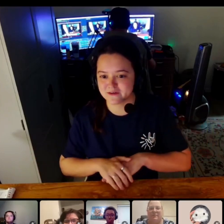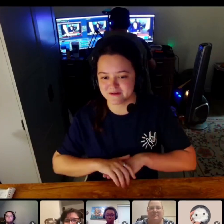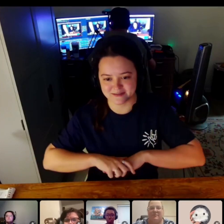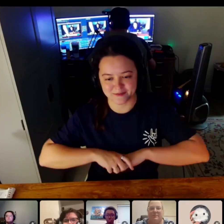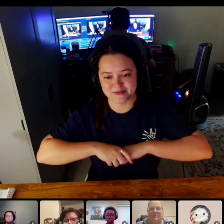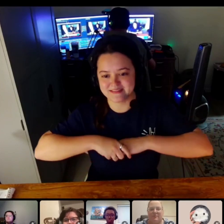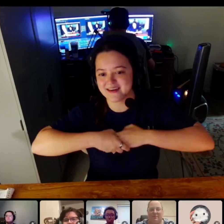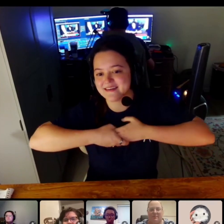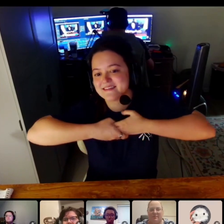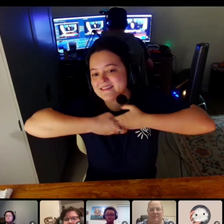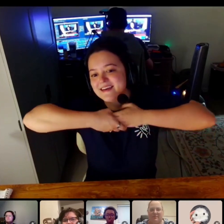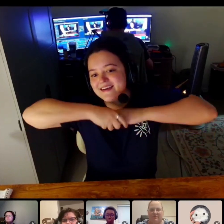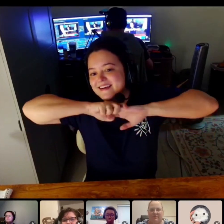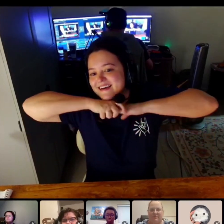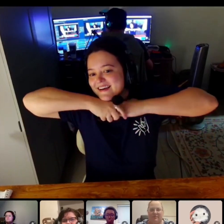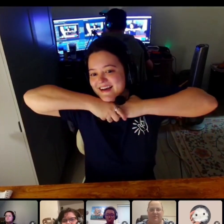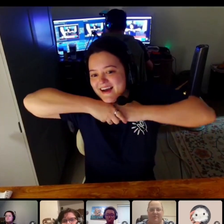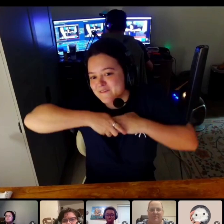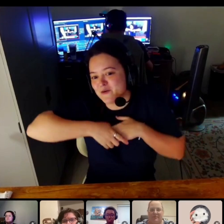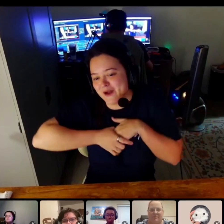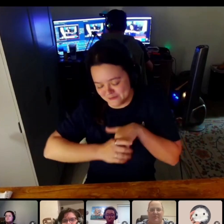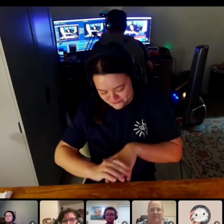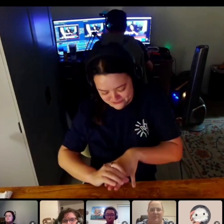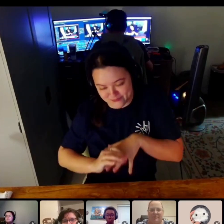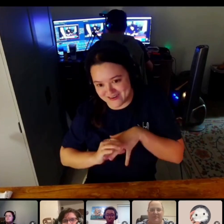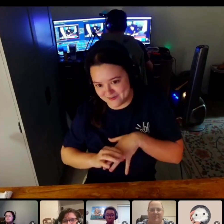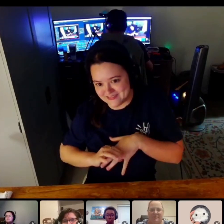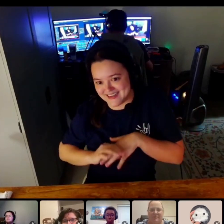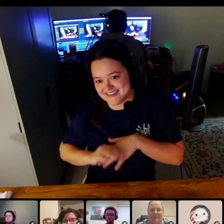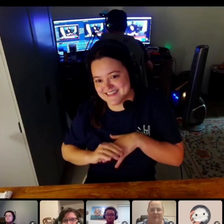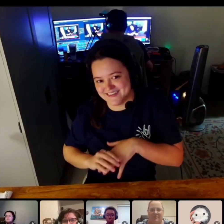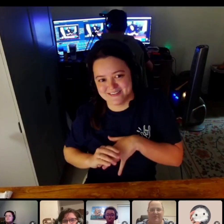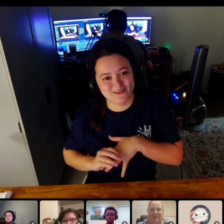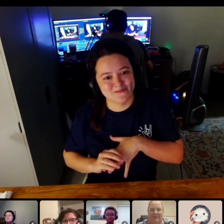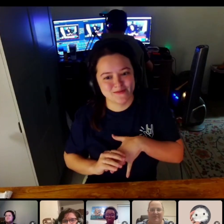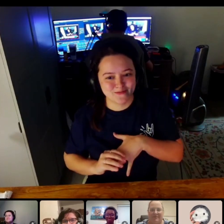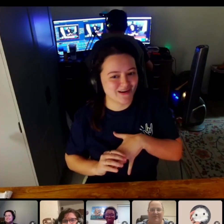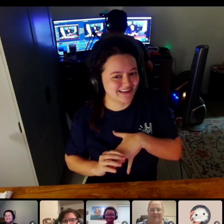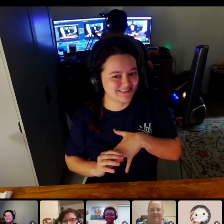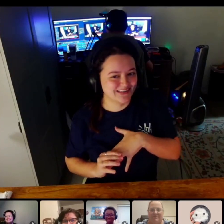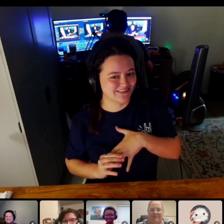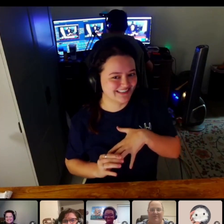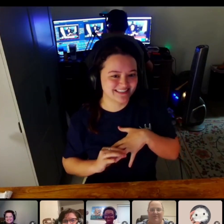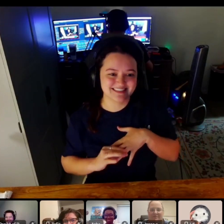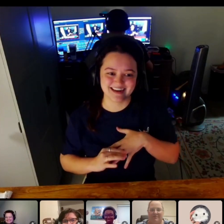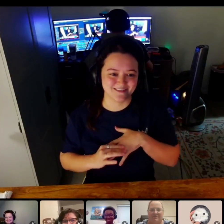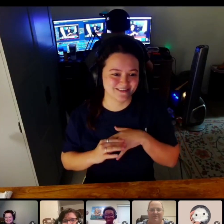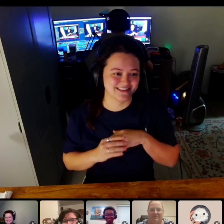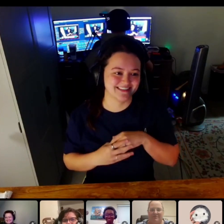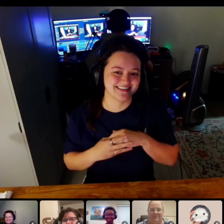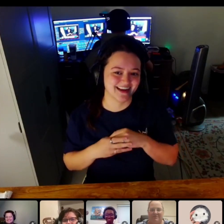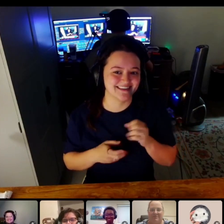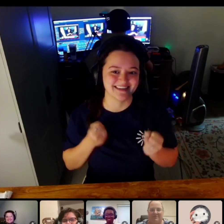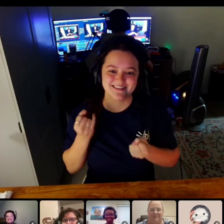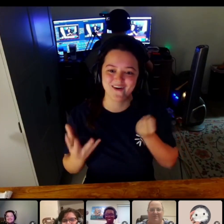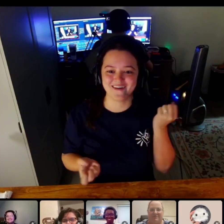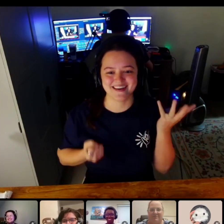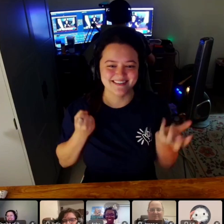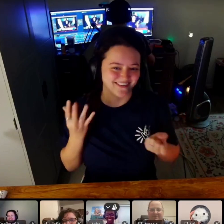fact about me is I have no boundaries when it comes to ASL. So people will ask me questions and I will just stand and talk and talk